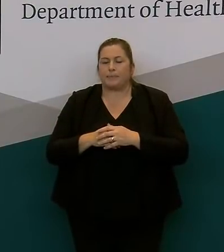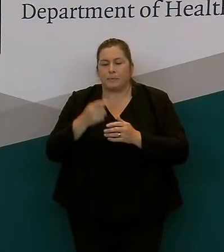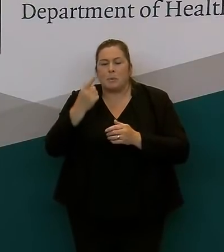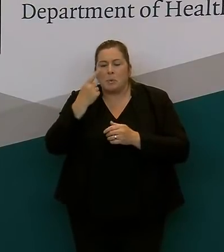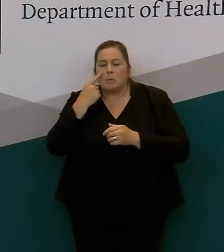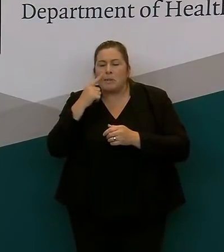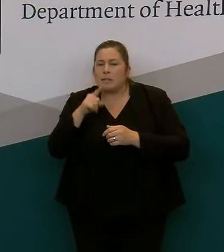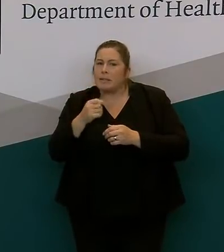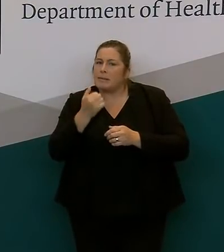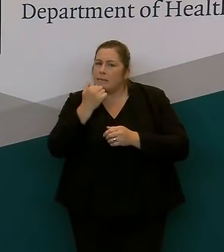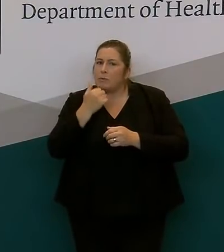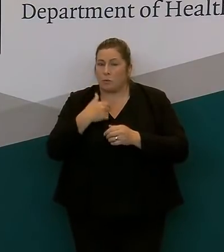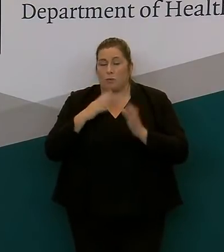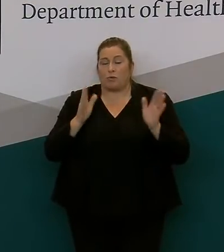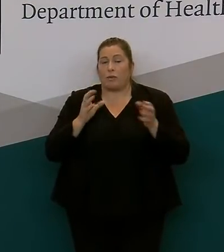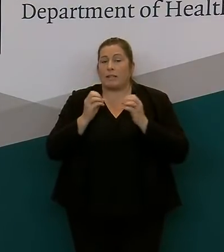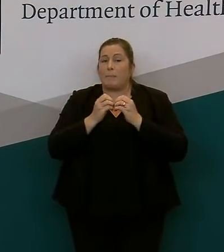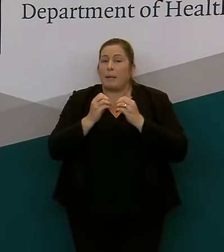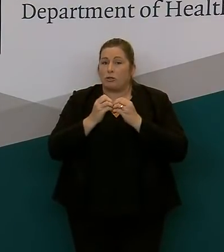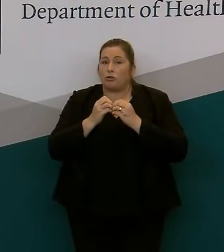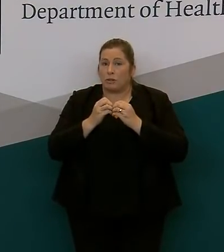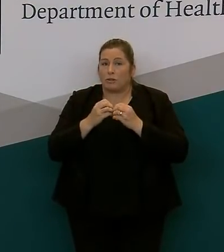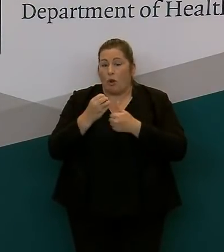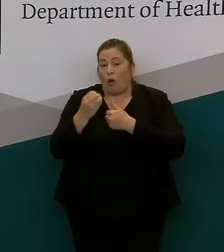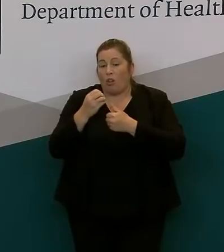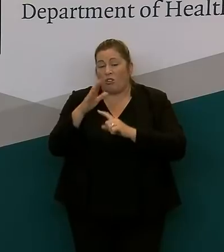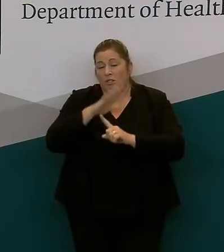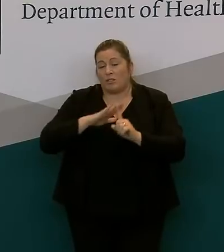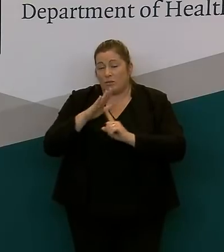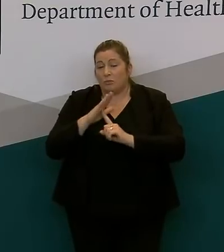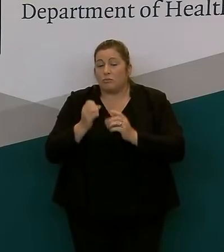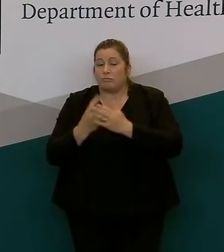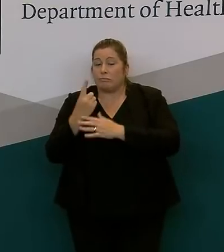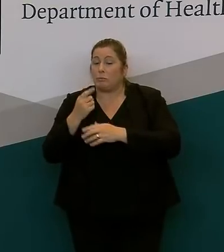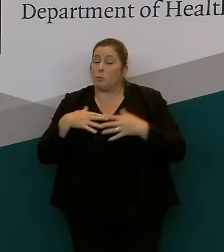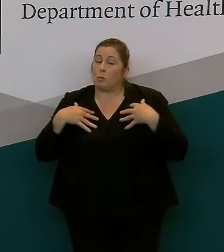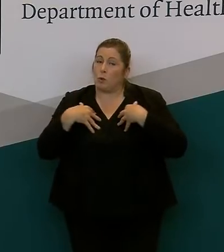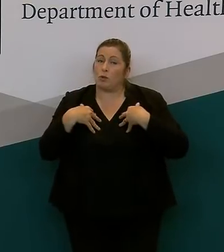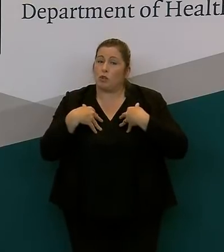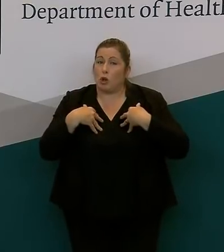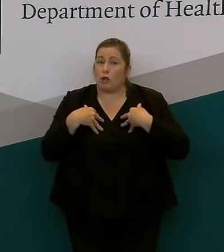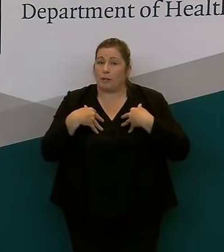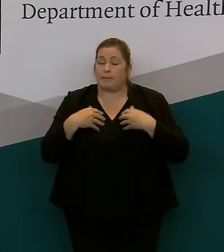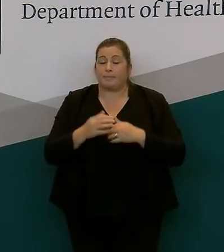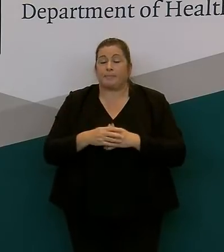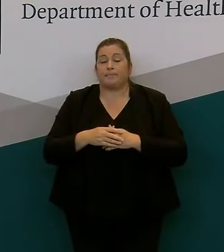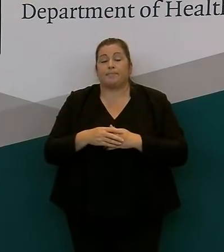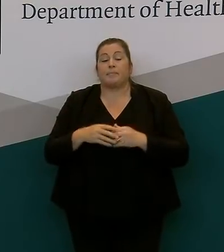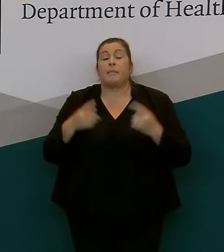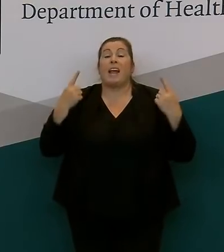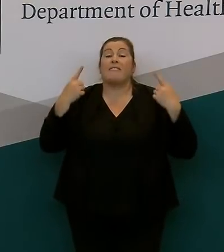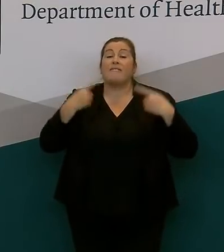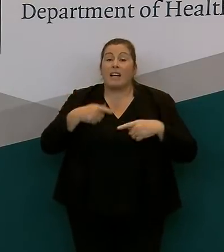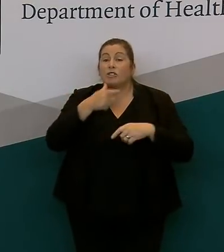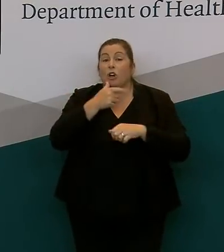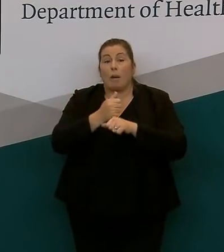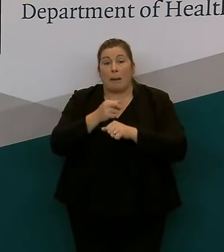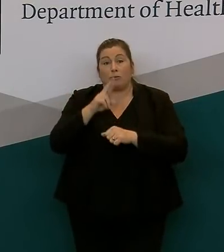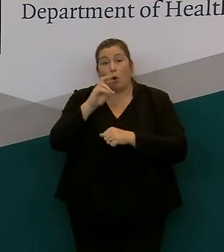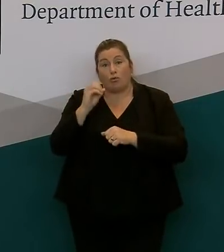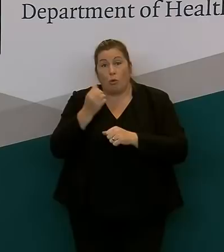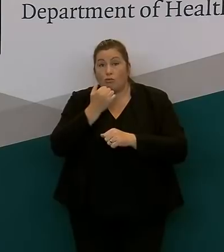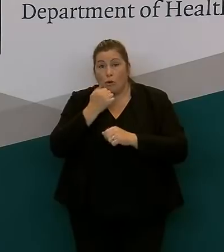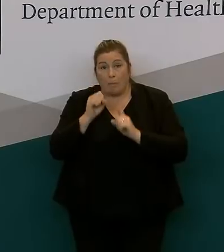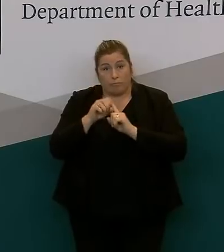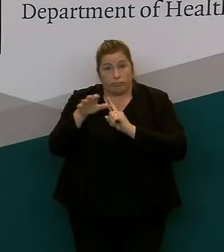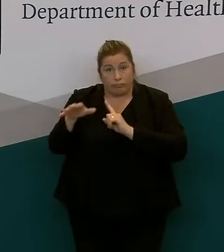seeing. And as has been mentioned in other circumstances, that is a source of concern. And finally then, in relation to the reproduction number, with all